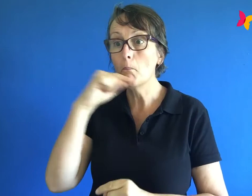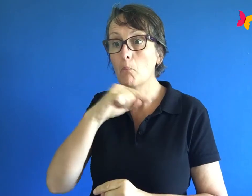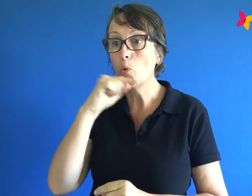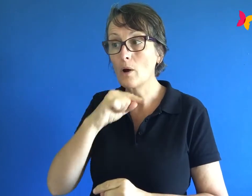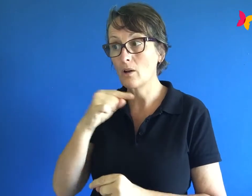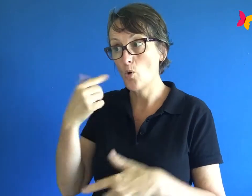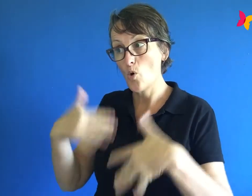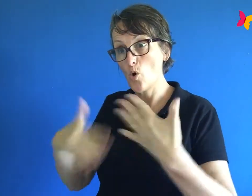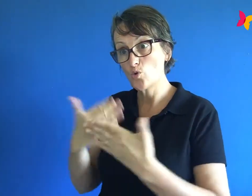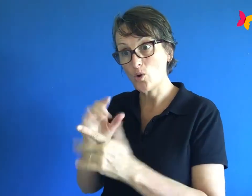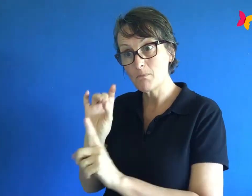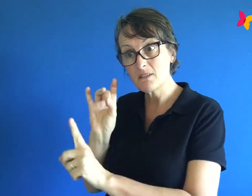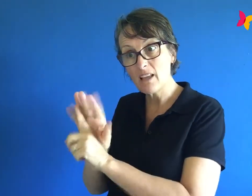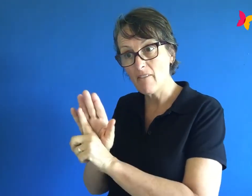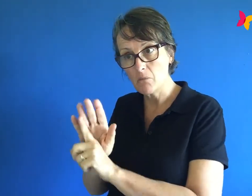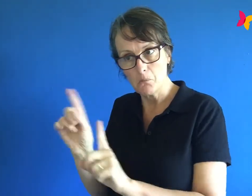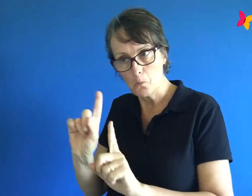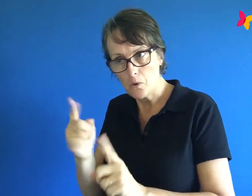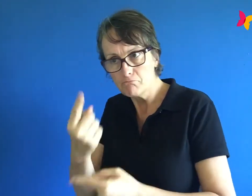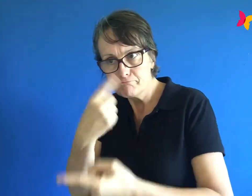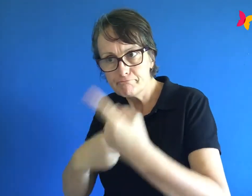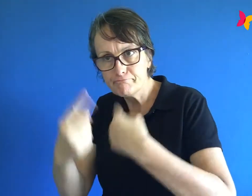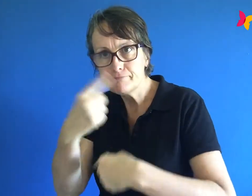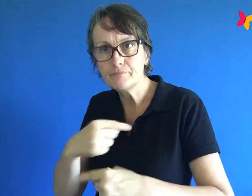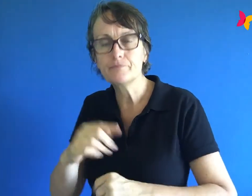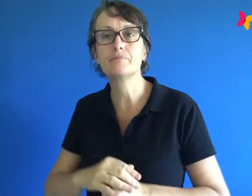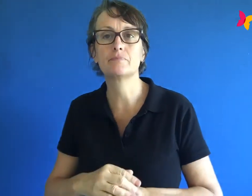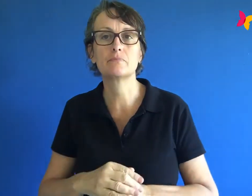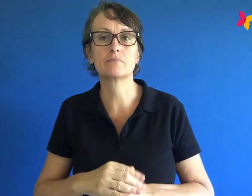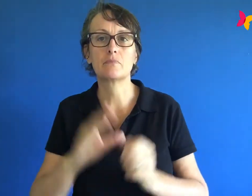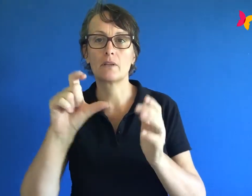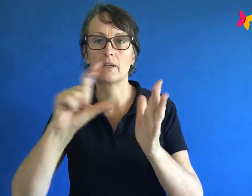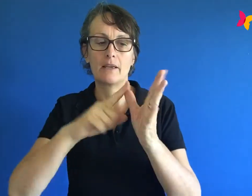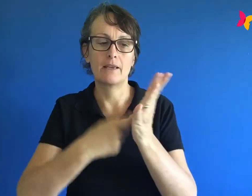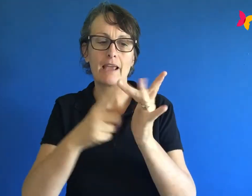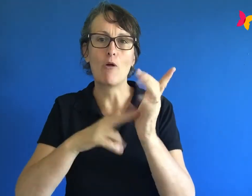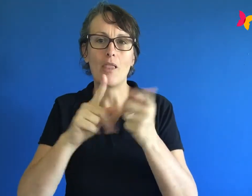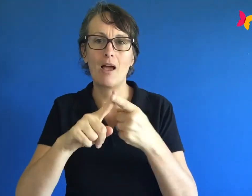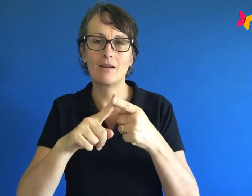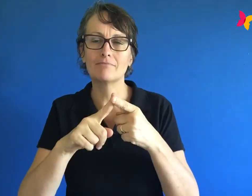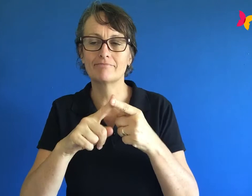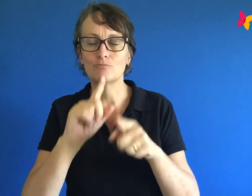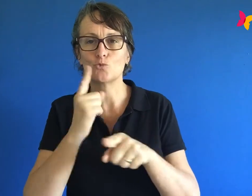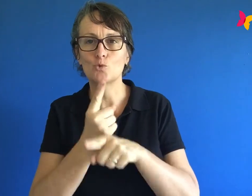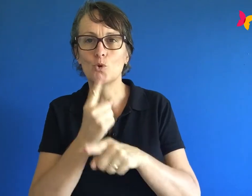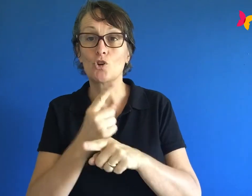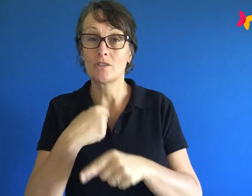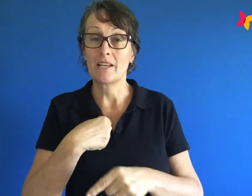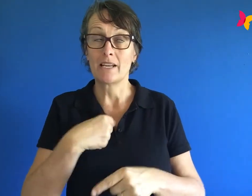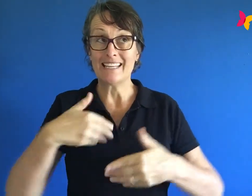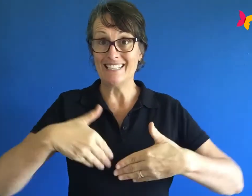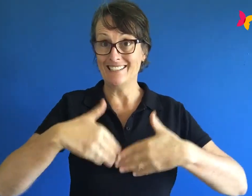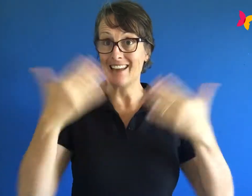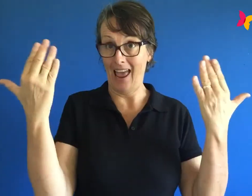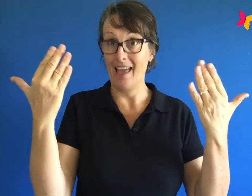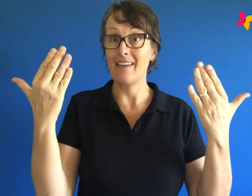It was daytime and I had gone down to check on him in his bedroom